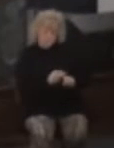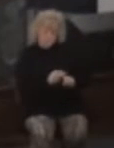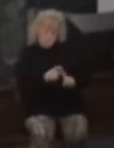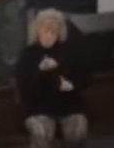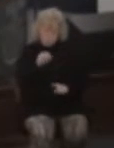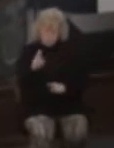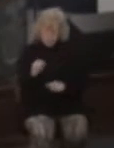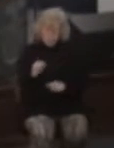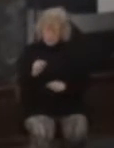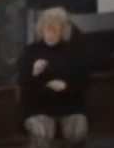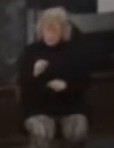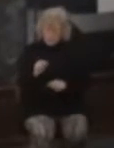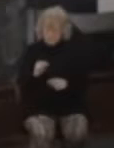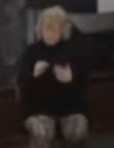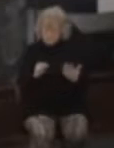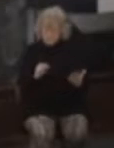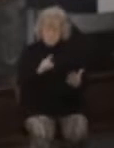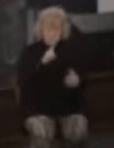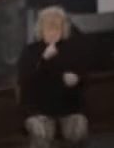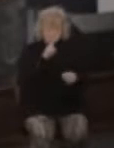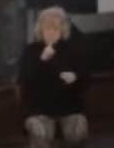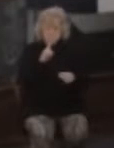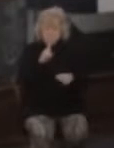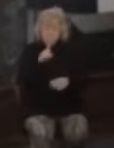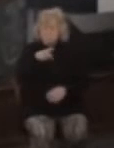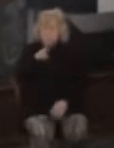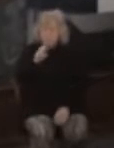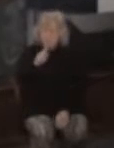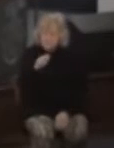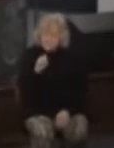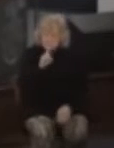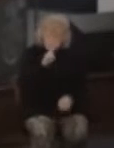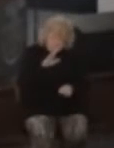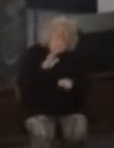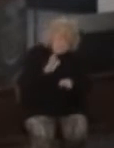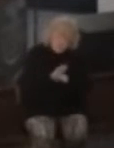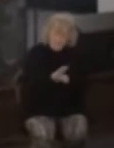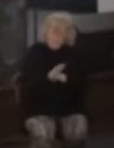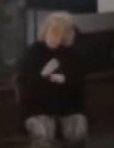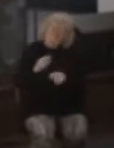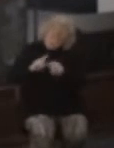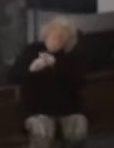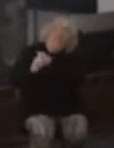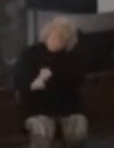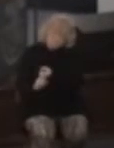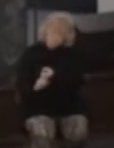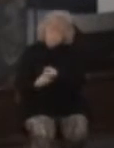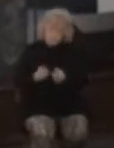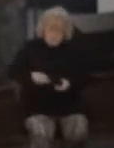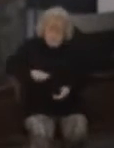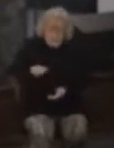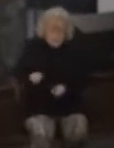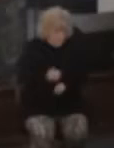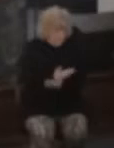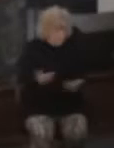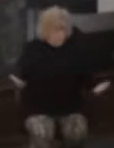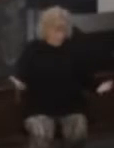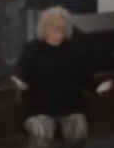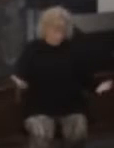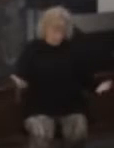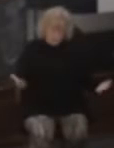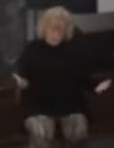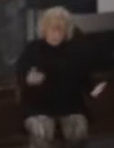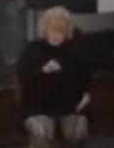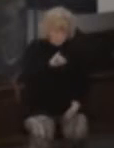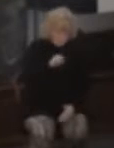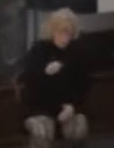of friendship with David. He takes off his royal robe and he gives it to David along with his tunic, his sword, the bow, and his belt. Jonathan, as I